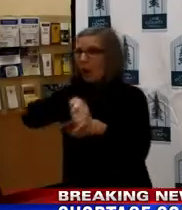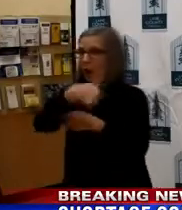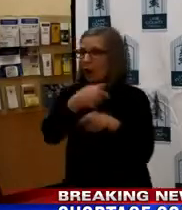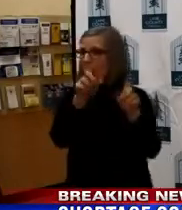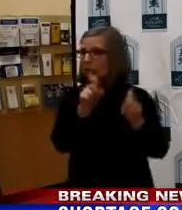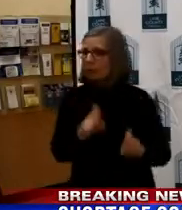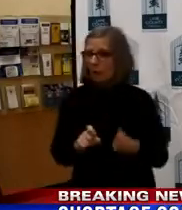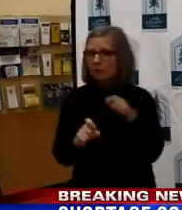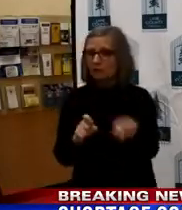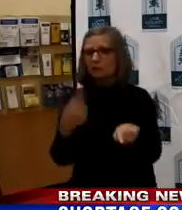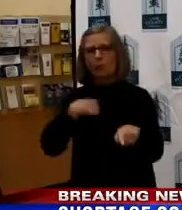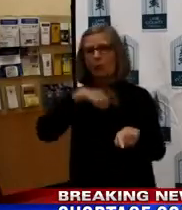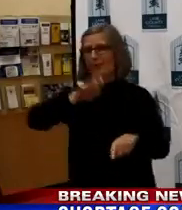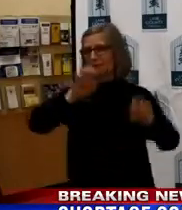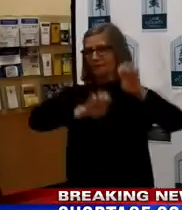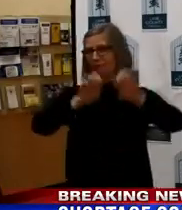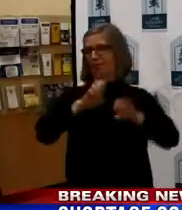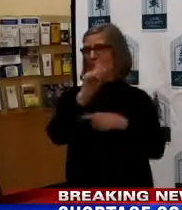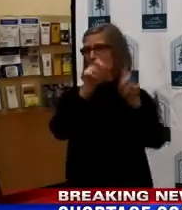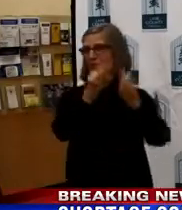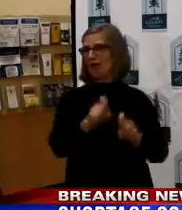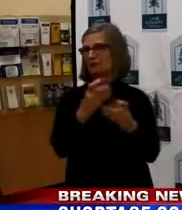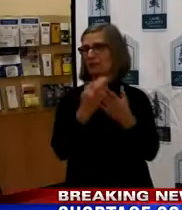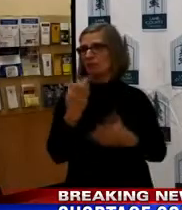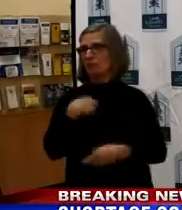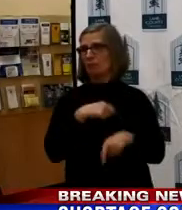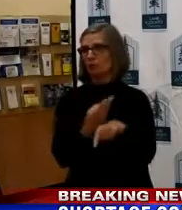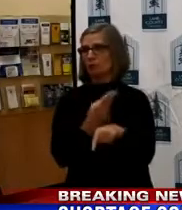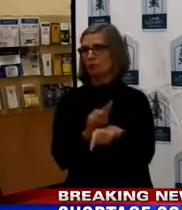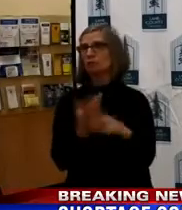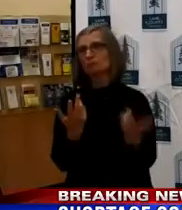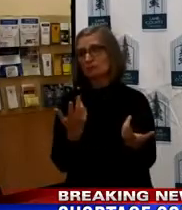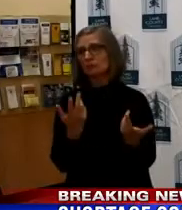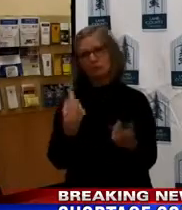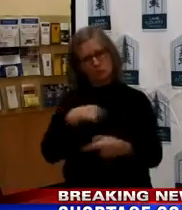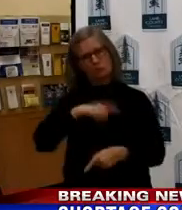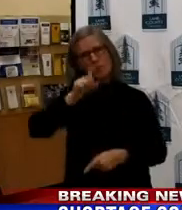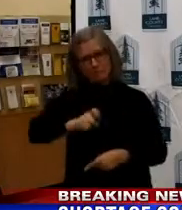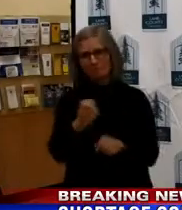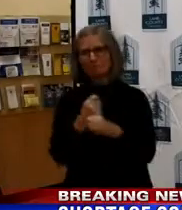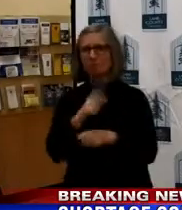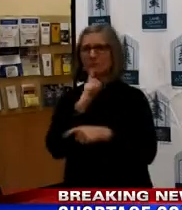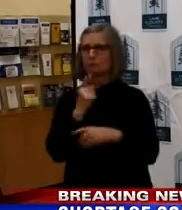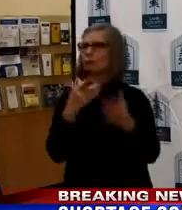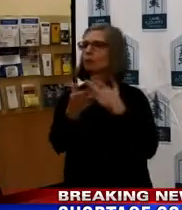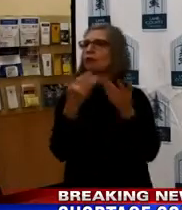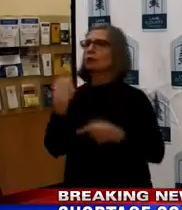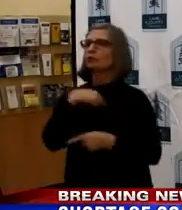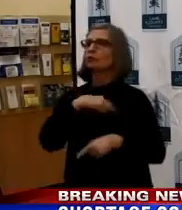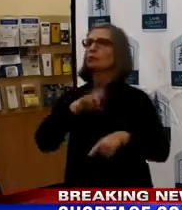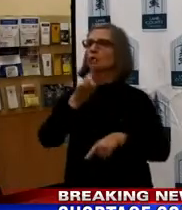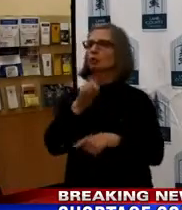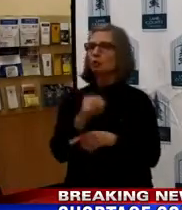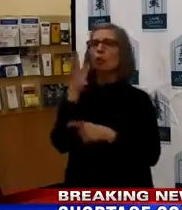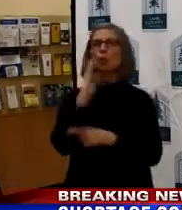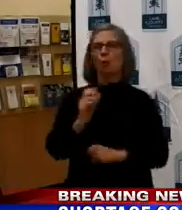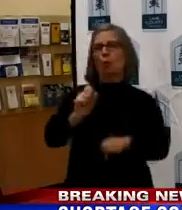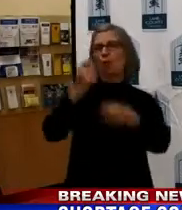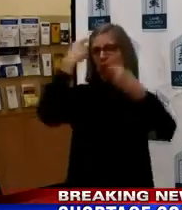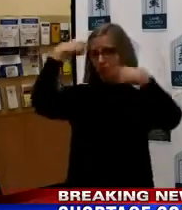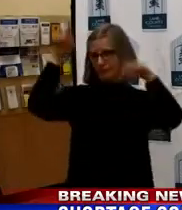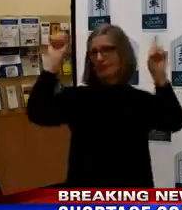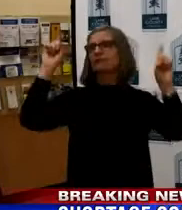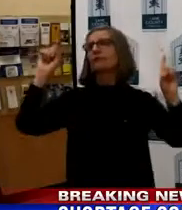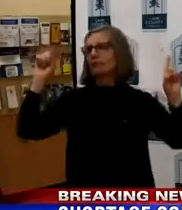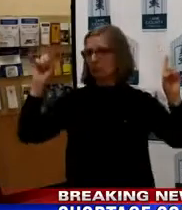answers now, but we have to make sure that whatever we do, it's going to be an effective strategy and not just something that rolls with the momentum that we